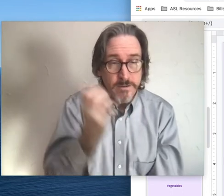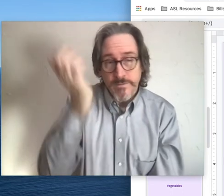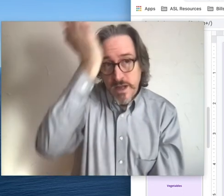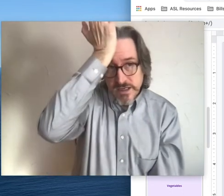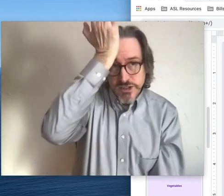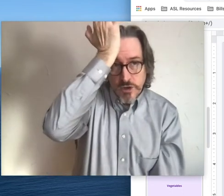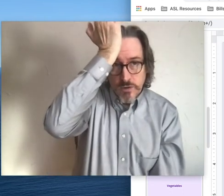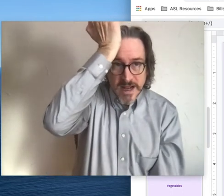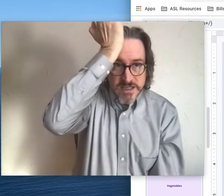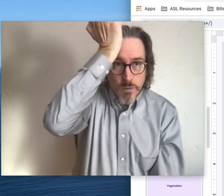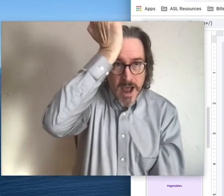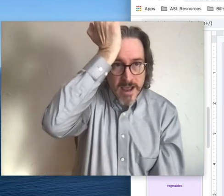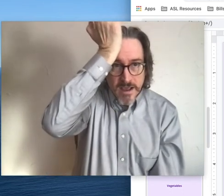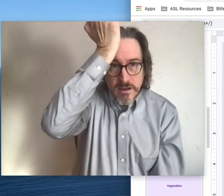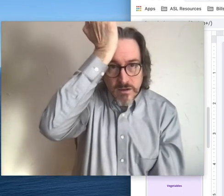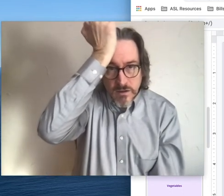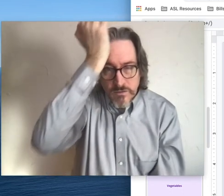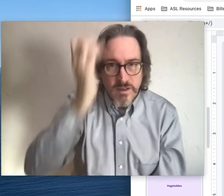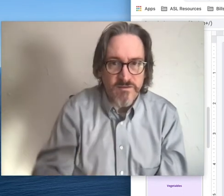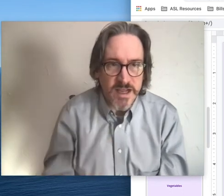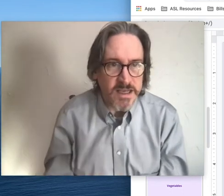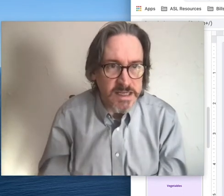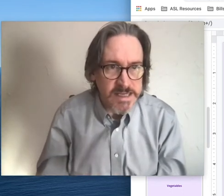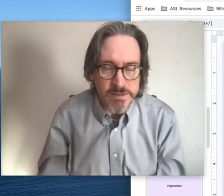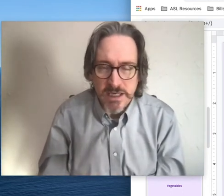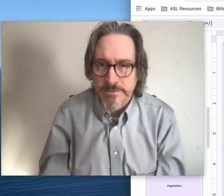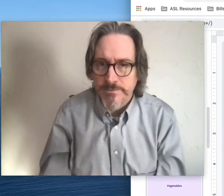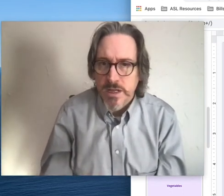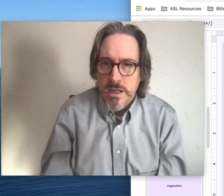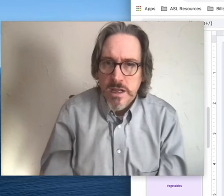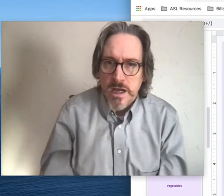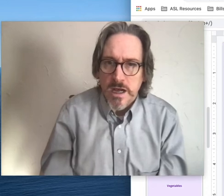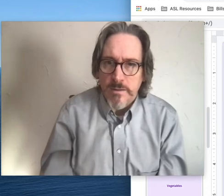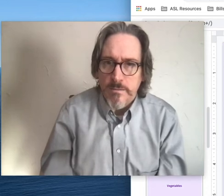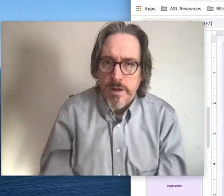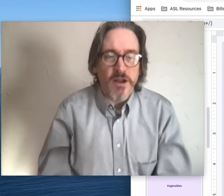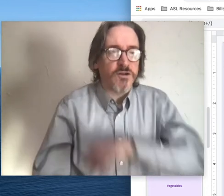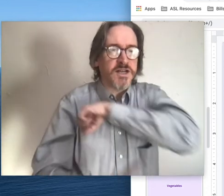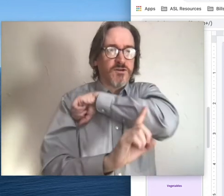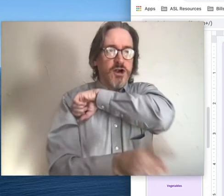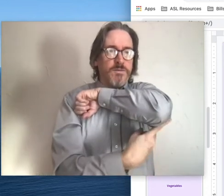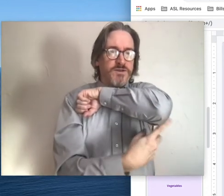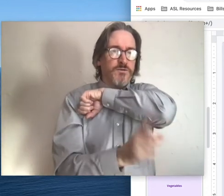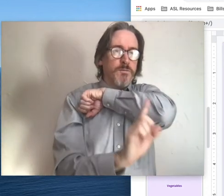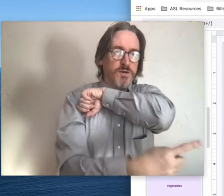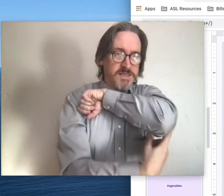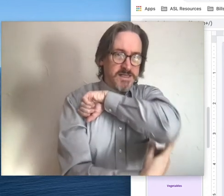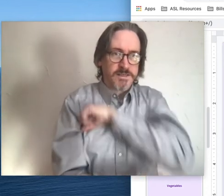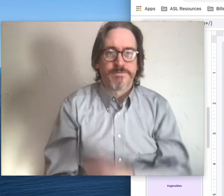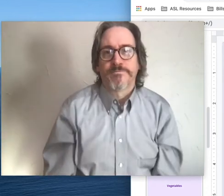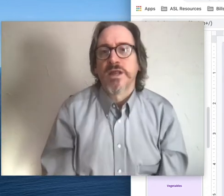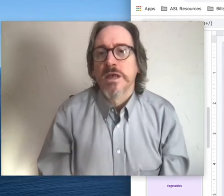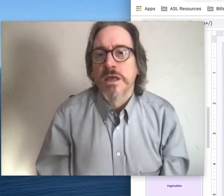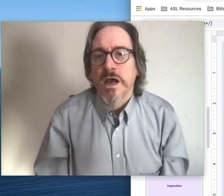read. So that's why they have taken on the same sign. Another sign for garbage, if you remember, is